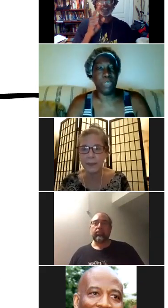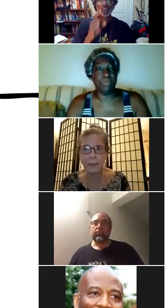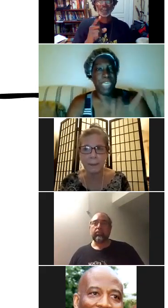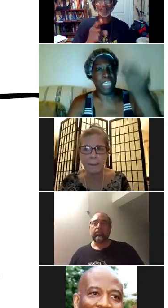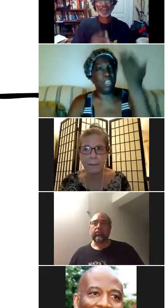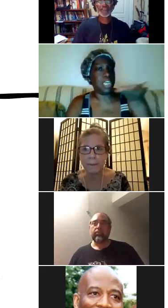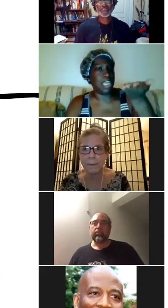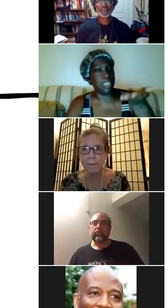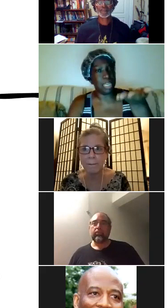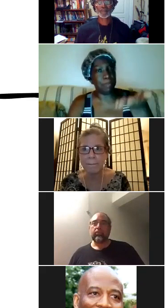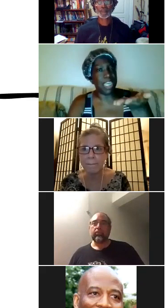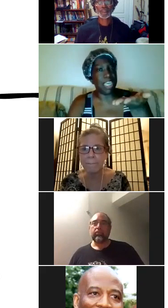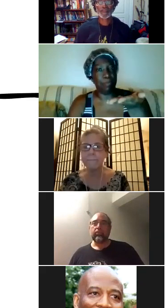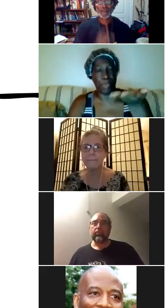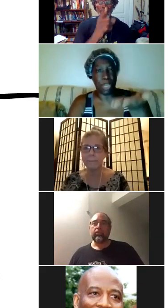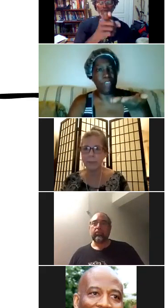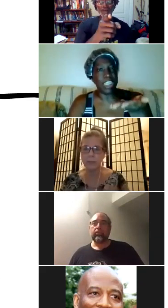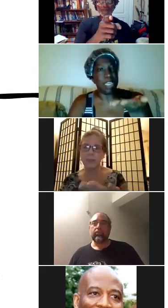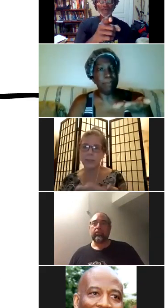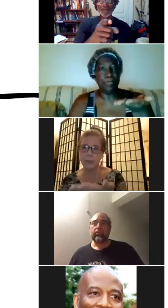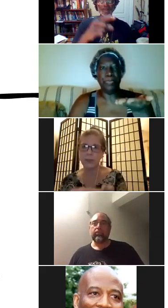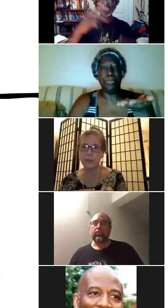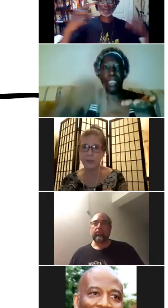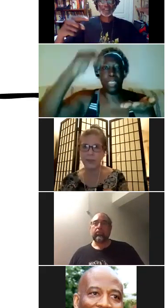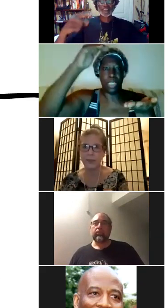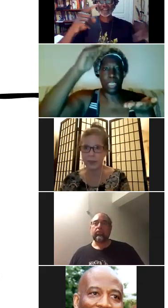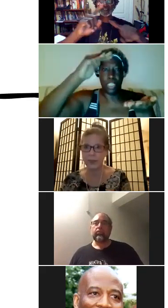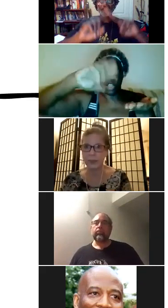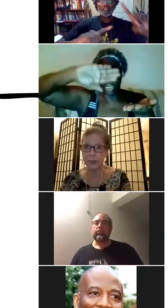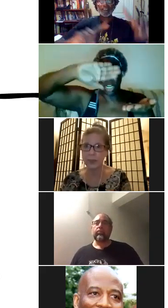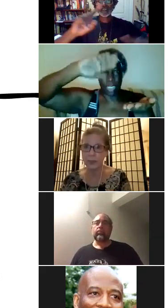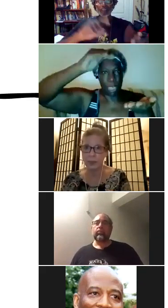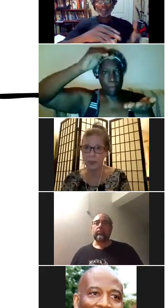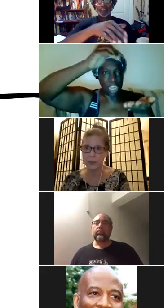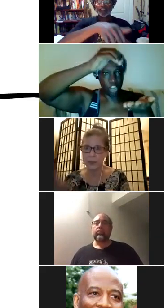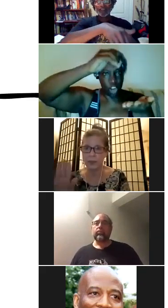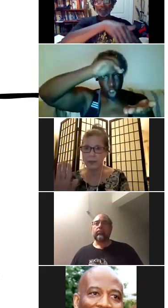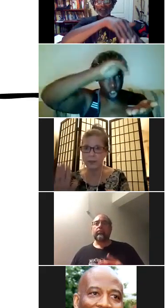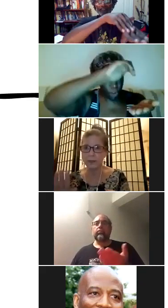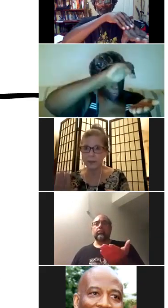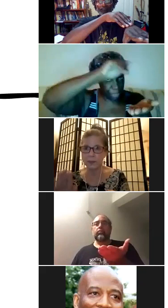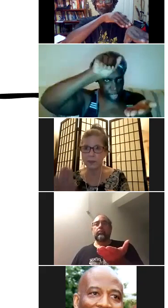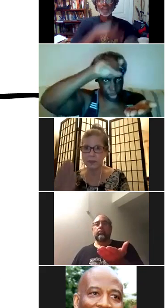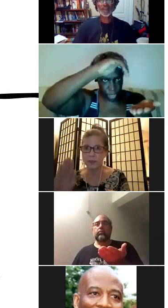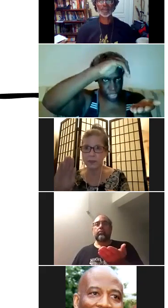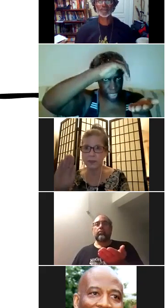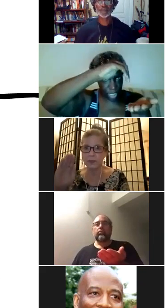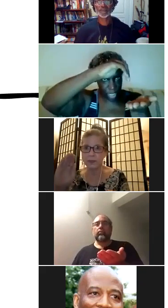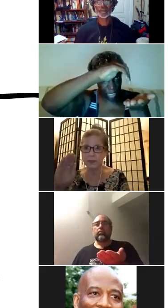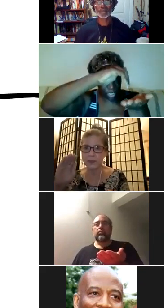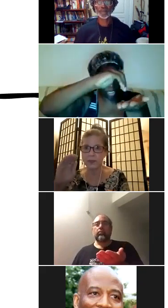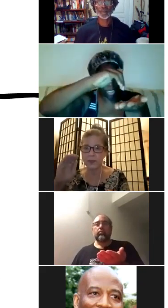Excuse me would be your non-dominant hand, palm face up. Your dominant curved